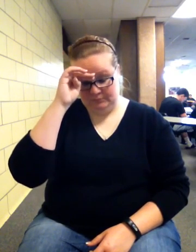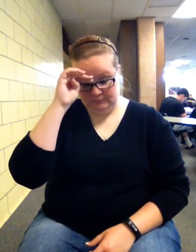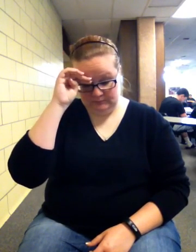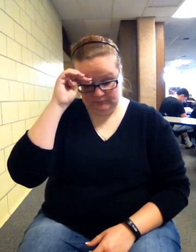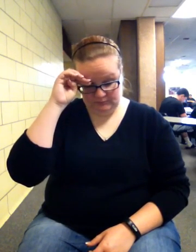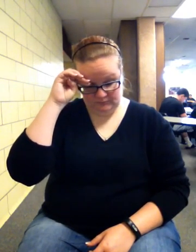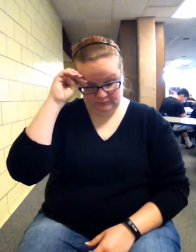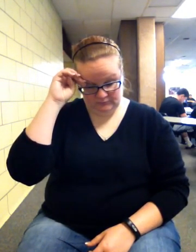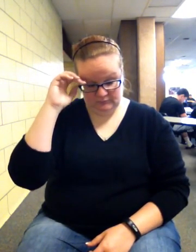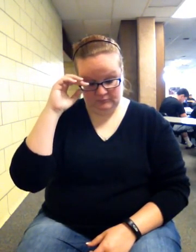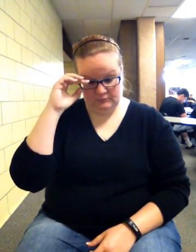Okay.